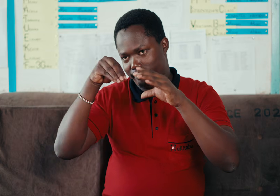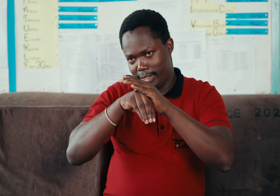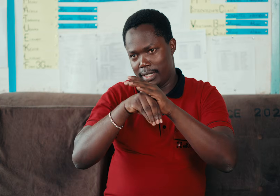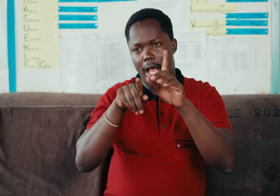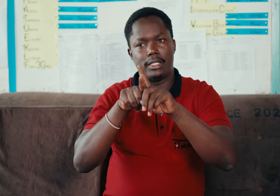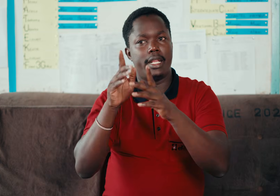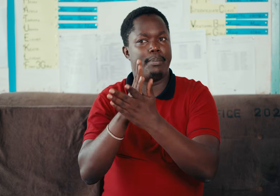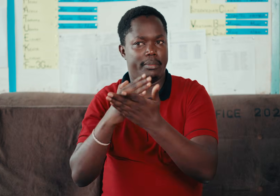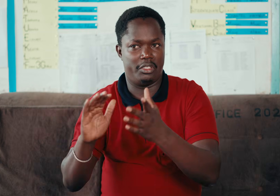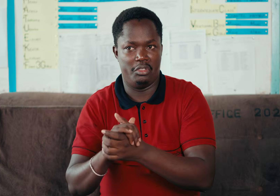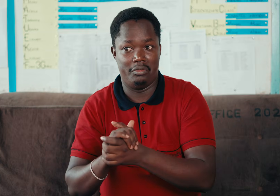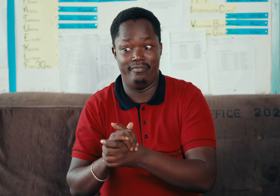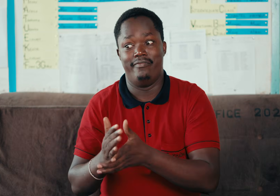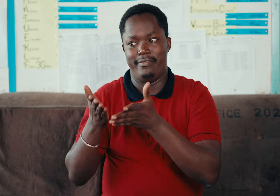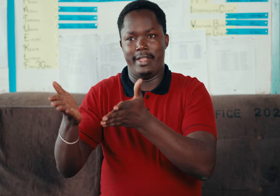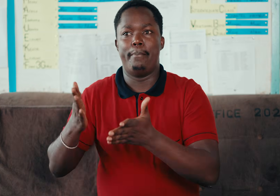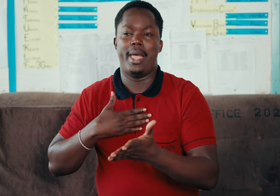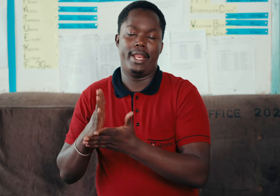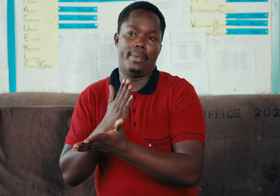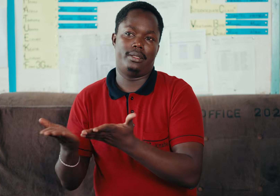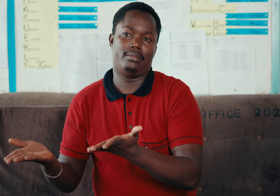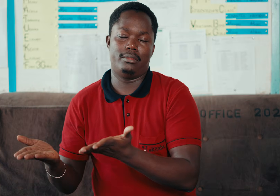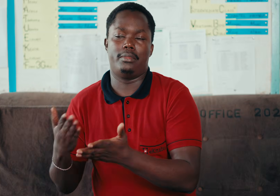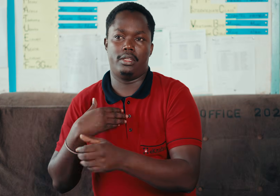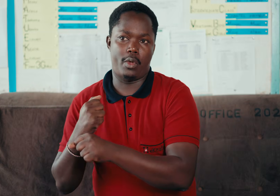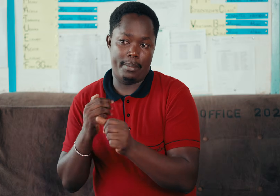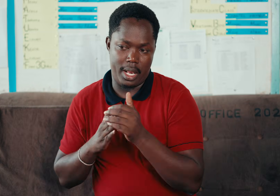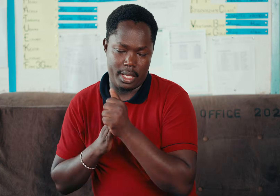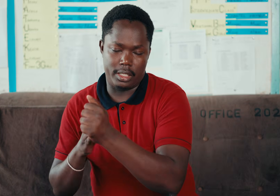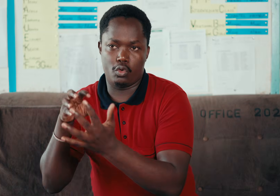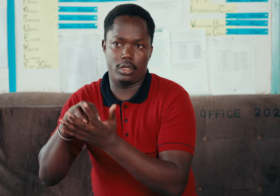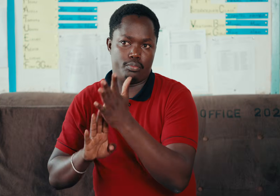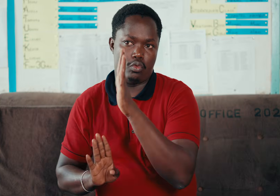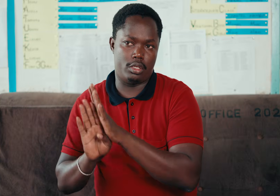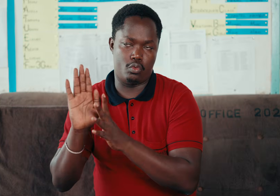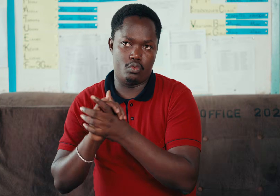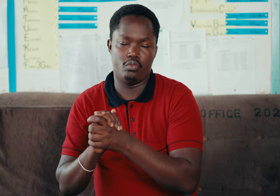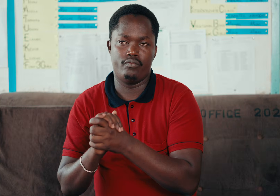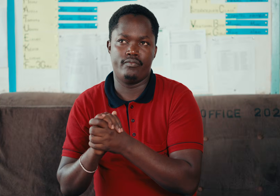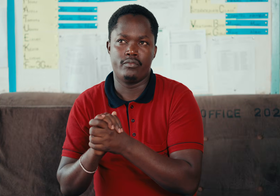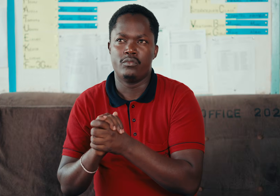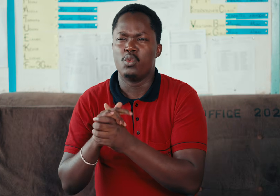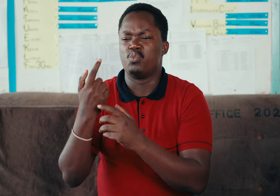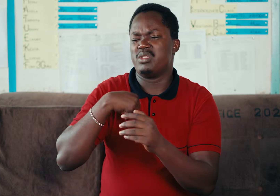umbrella. So we are just as a department, which I lead in content production in the